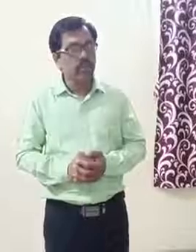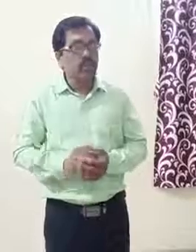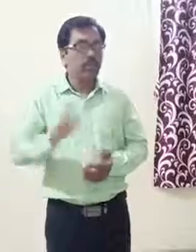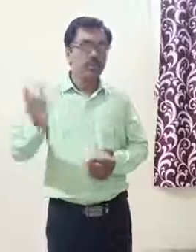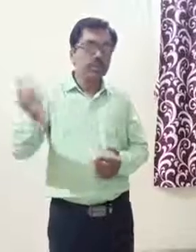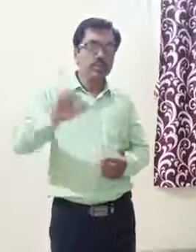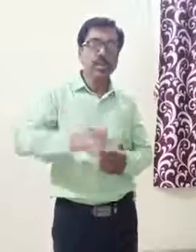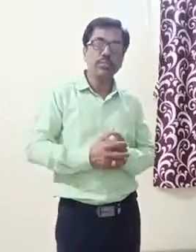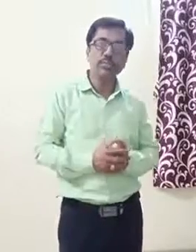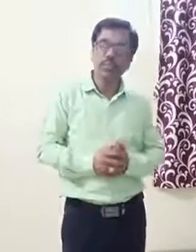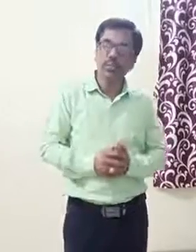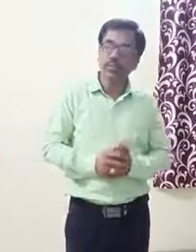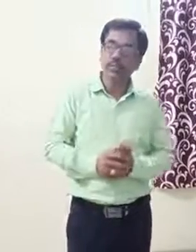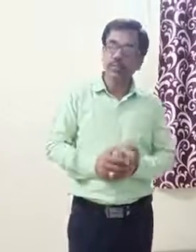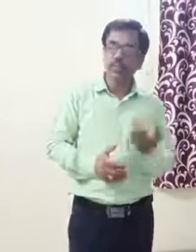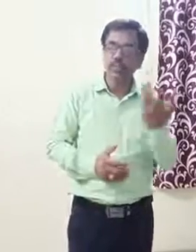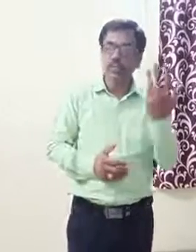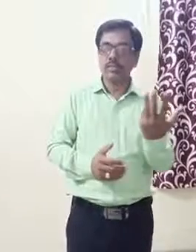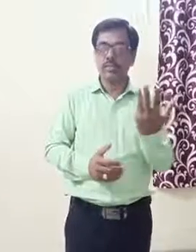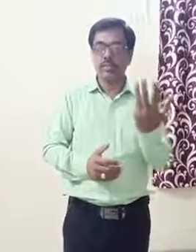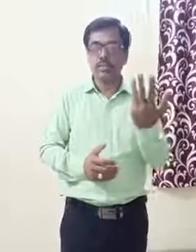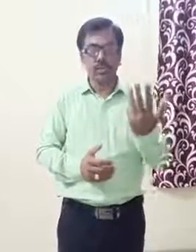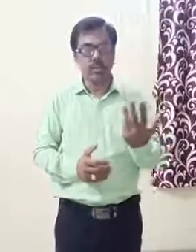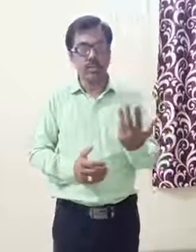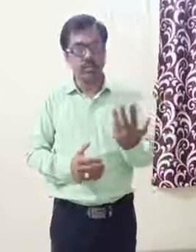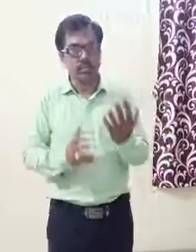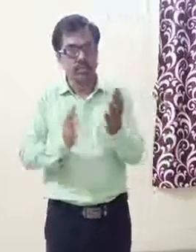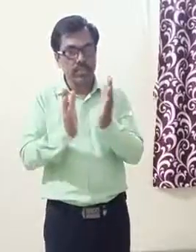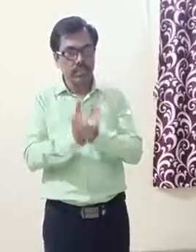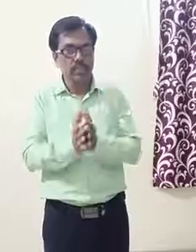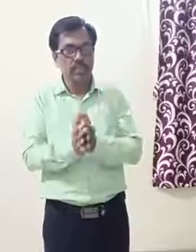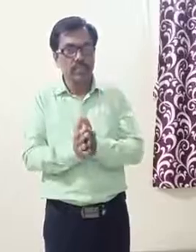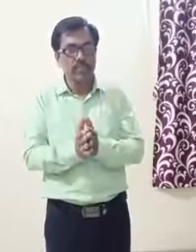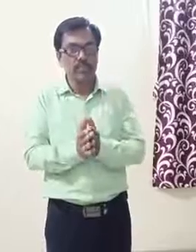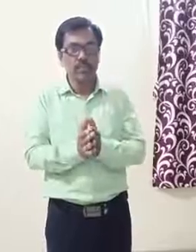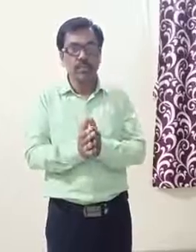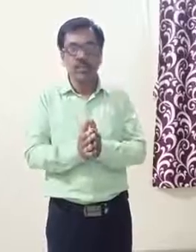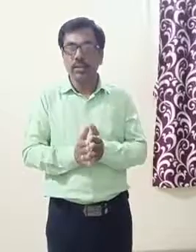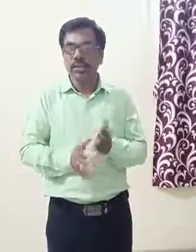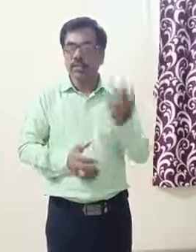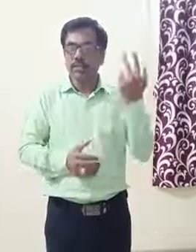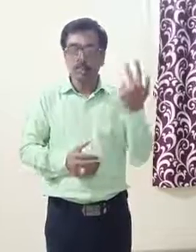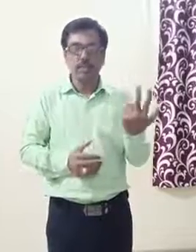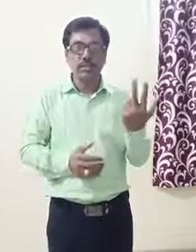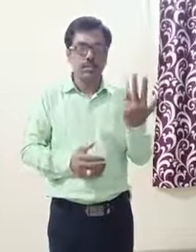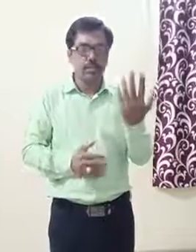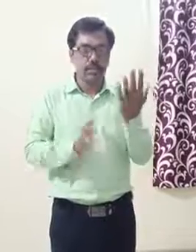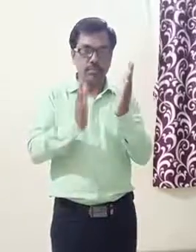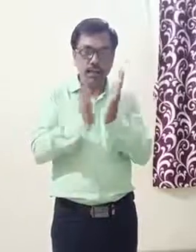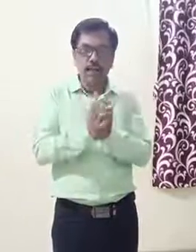Now here you have to remember which points should cover in this question. The first part of